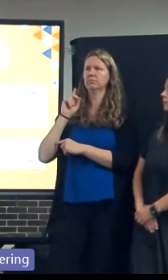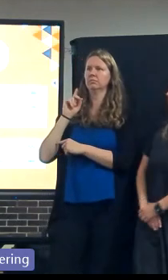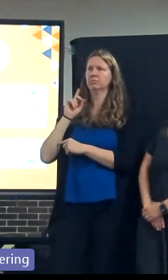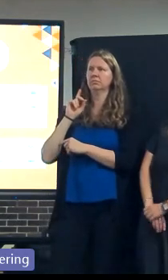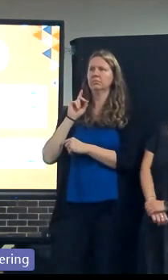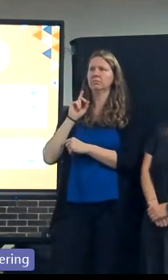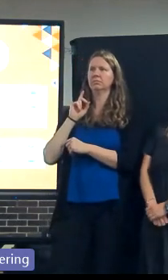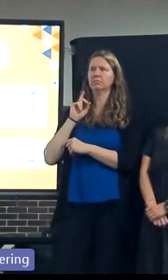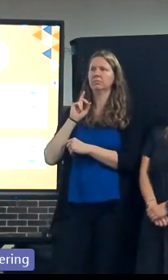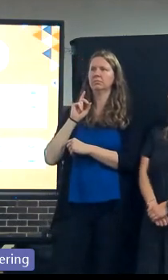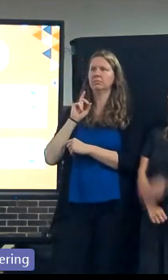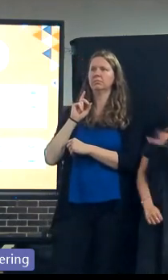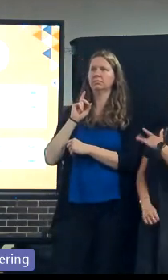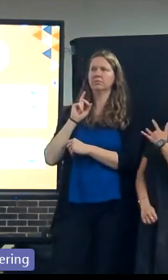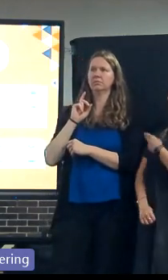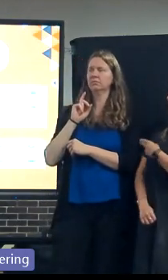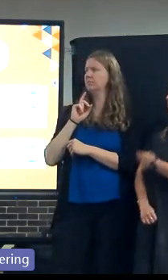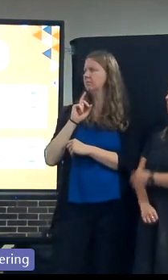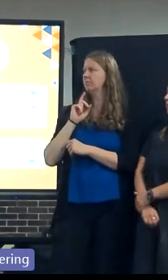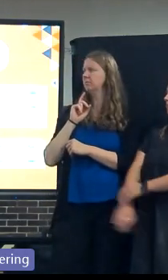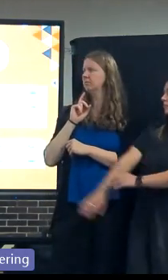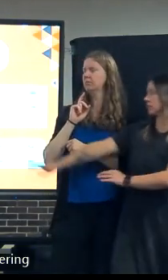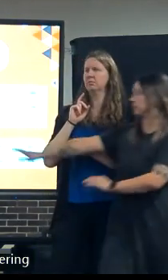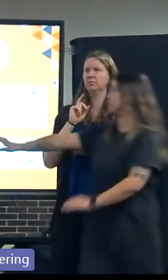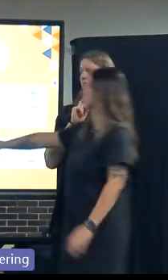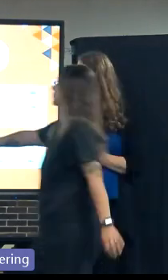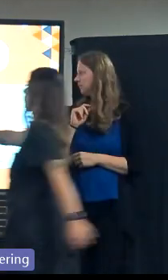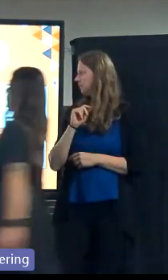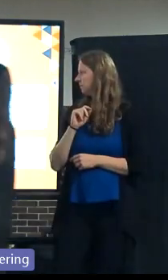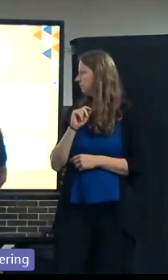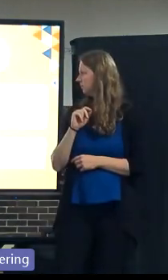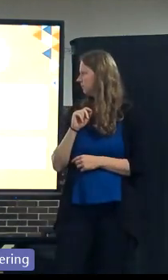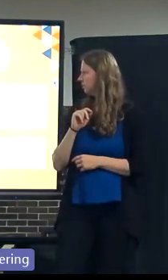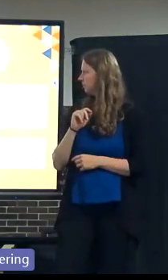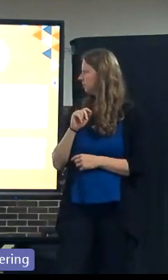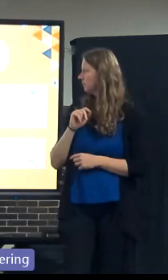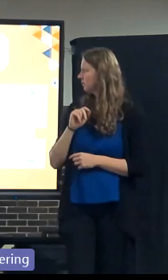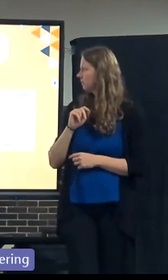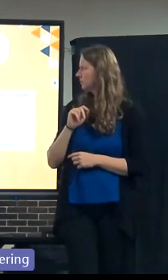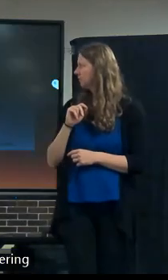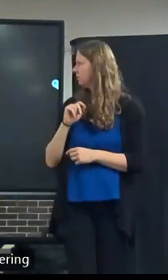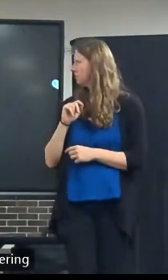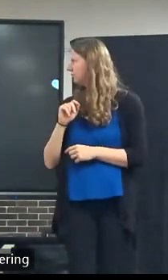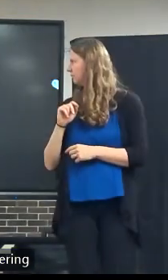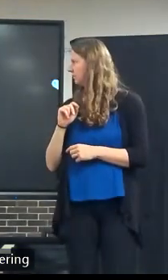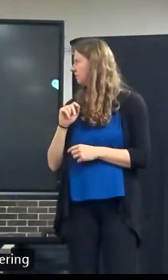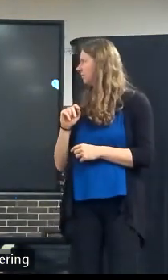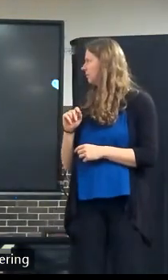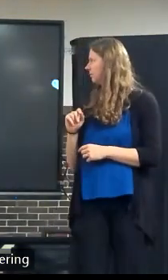is for Fountas and Pinnell. iRead results are here.